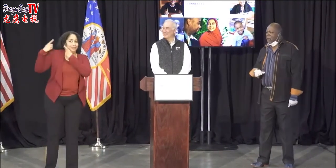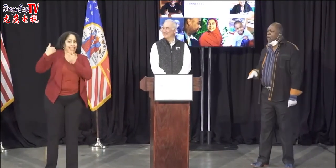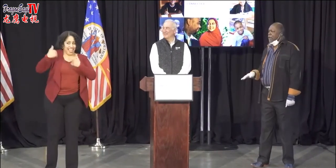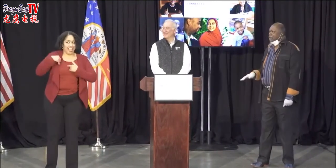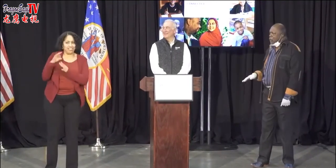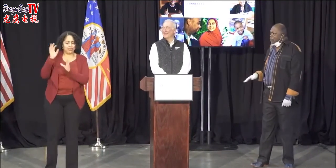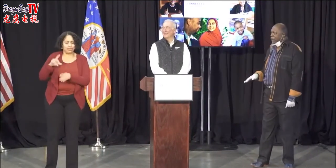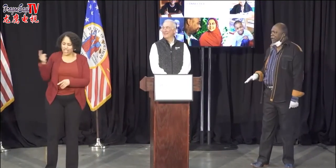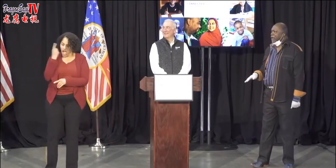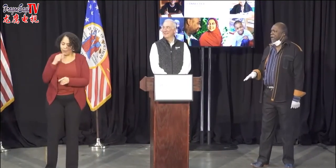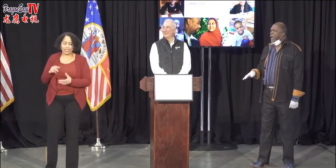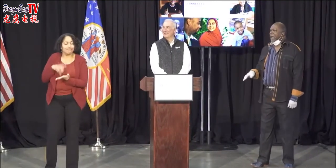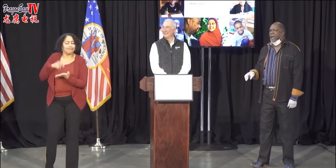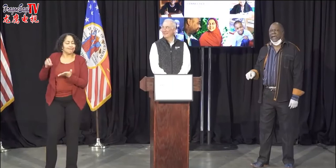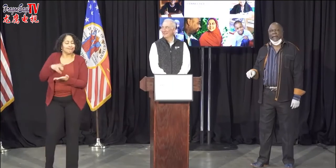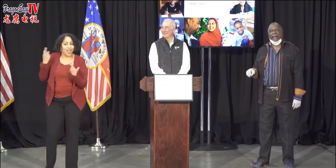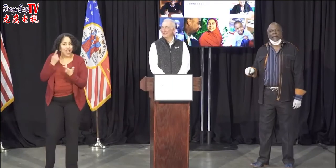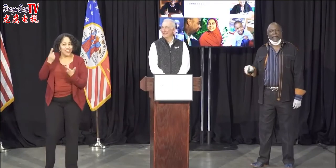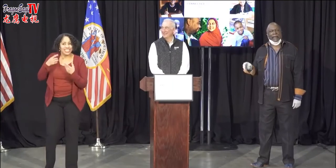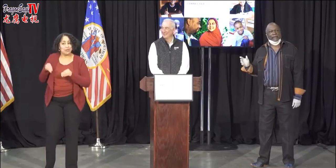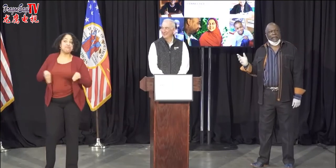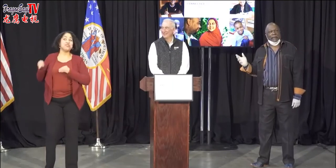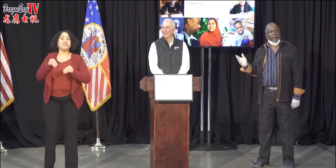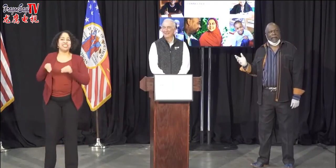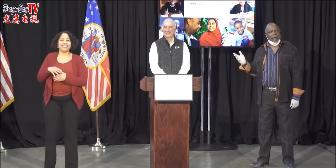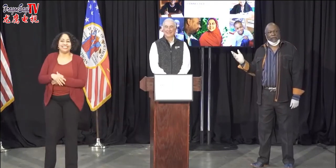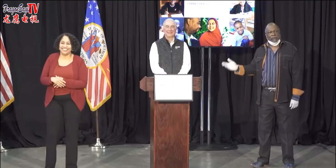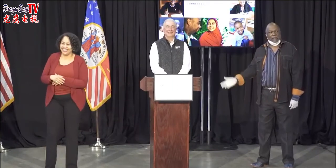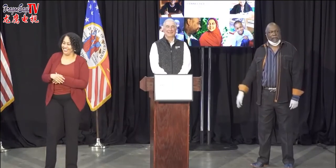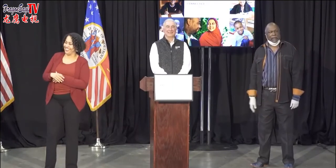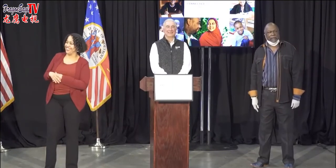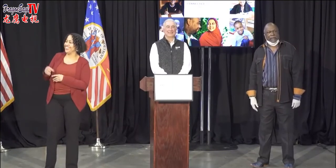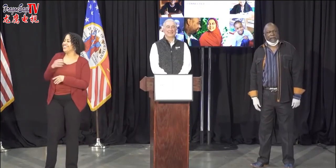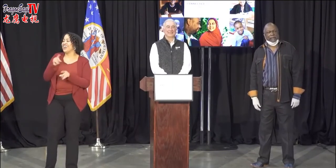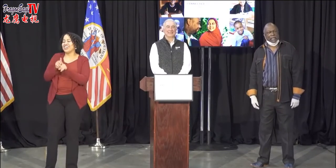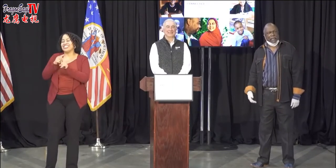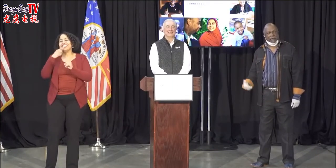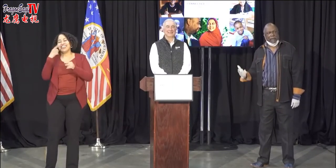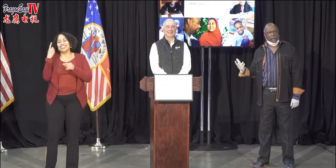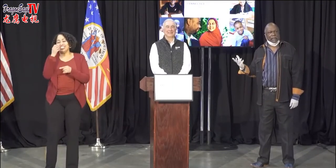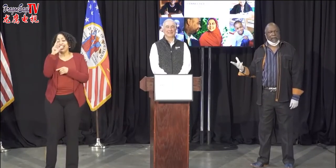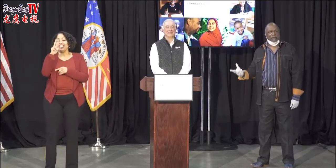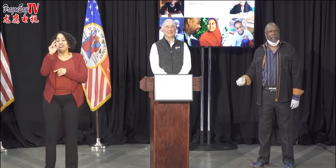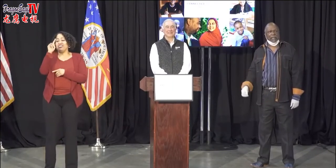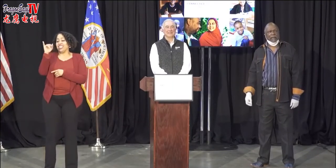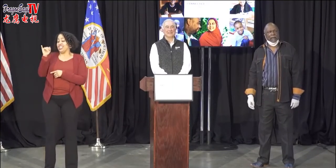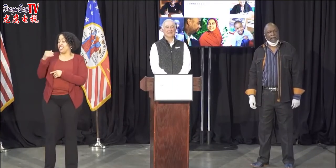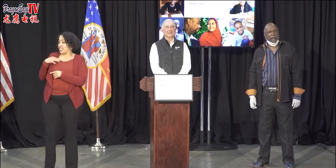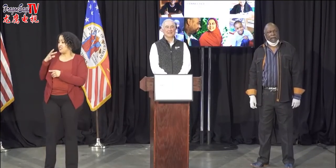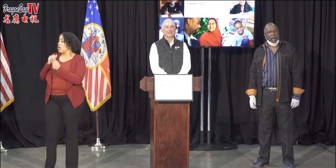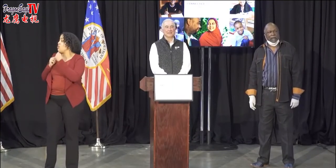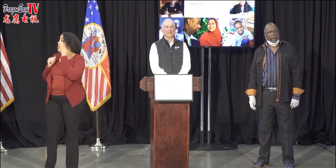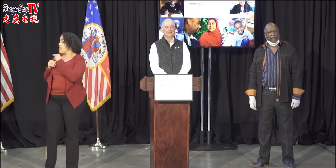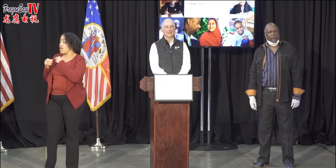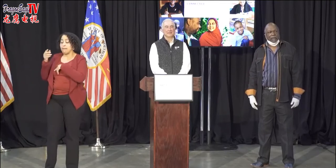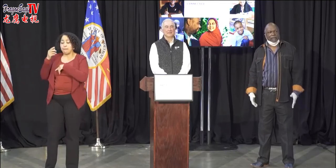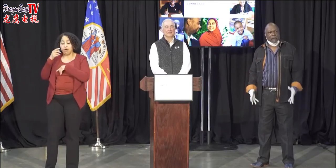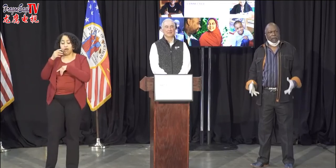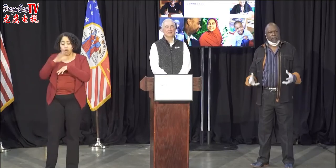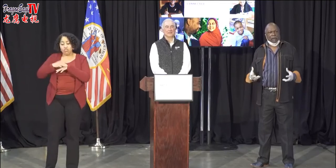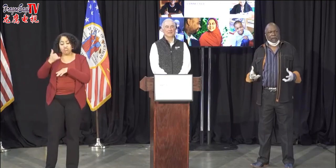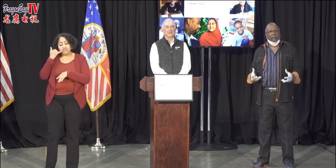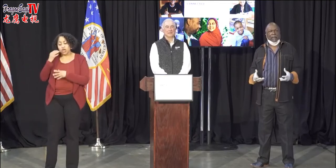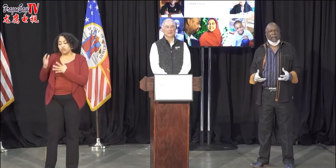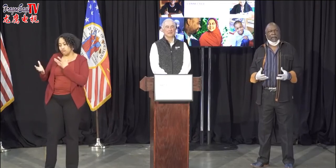so she was always moving. And I sent it, I also said, sent it to Dr. Vitti. I talked to Dr. Vitti